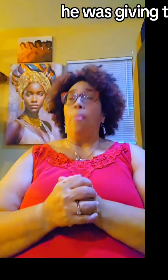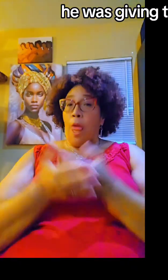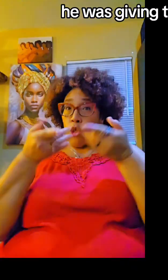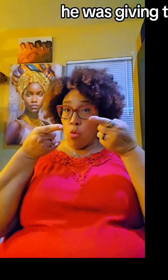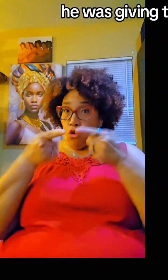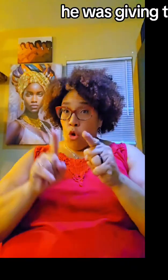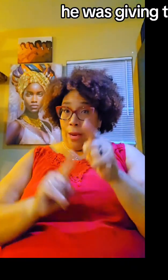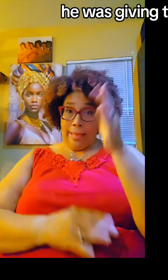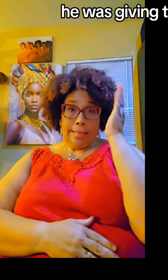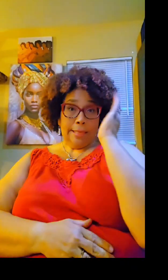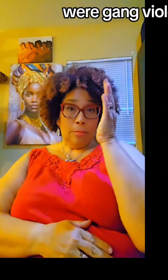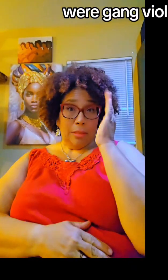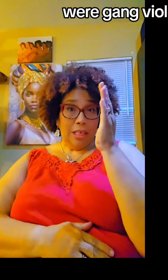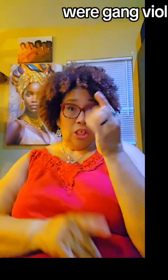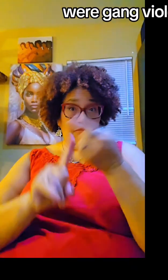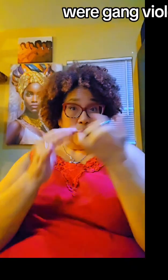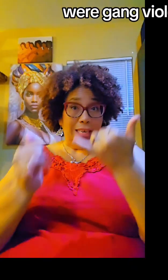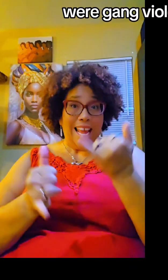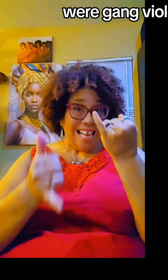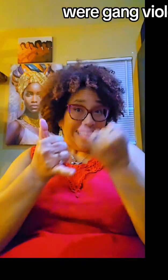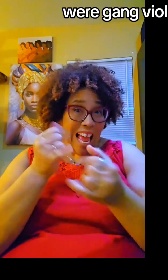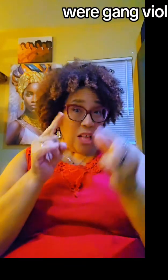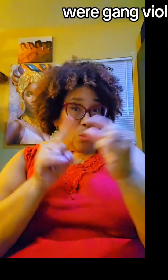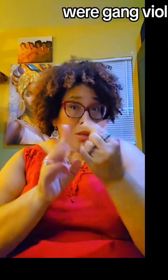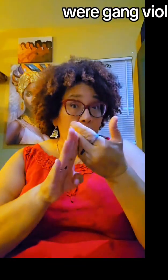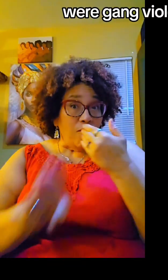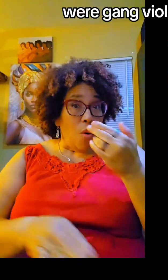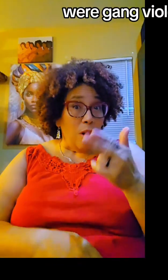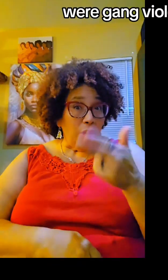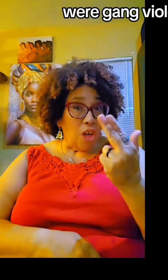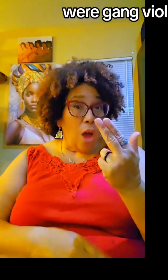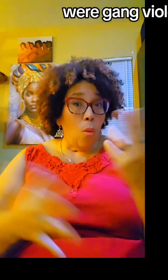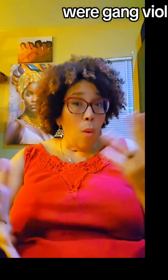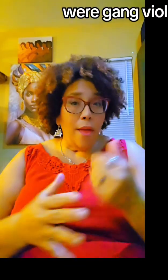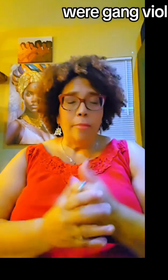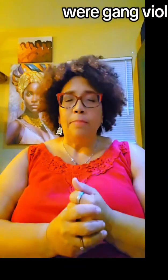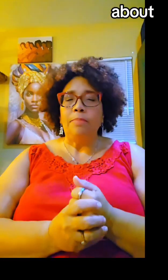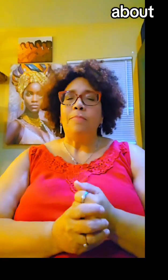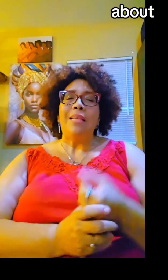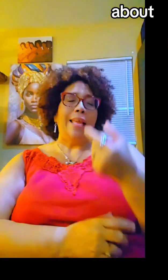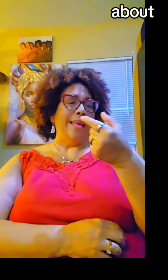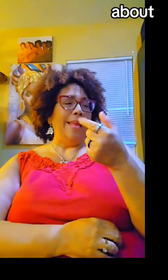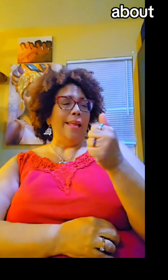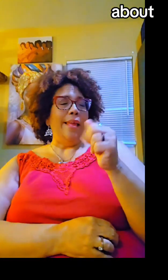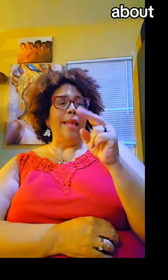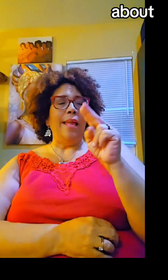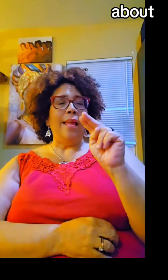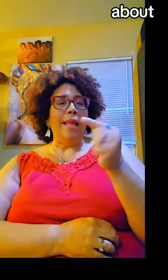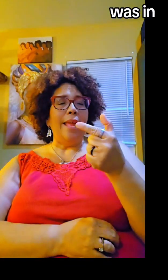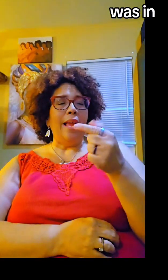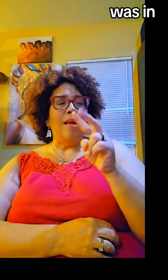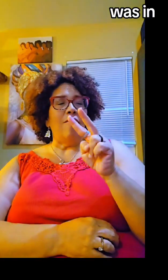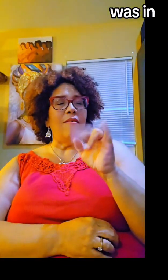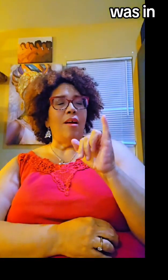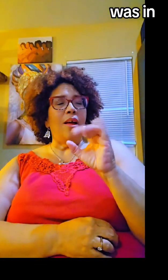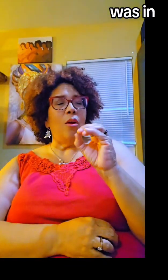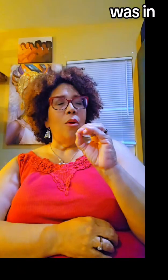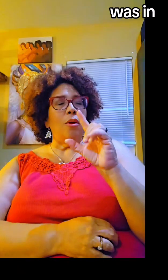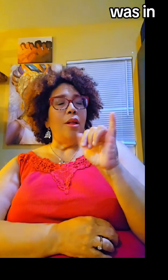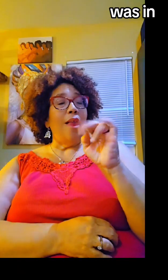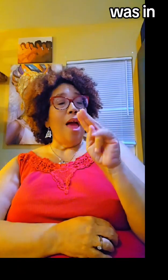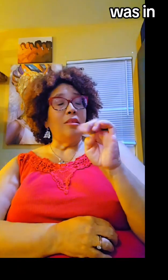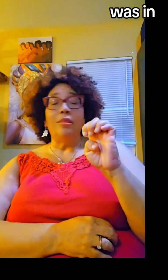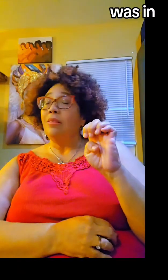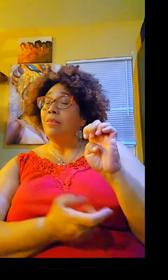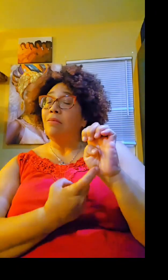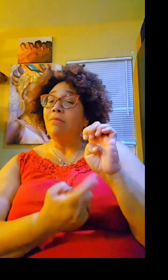that he was giving today, his final words before being shot were gang violence. Not even sure what he was talking about. Don't even know what context that